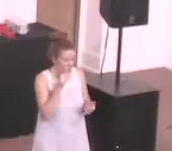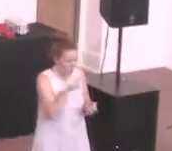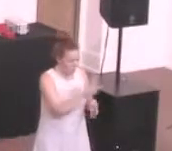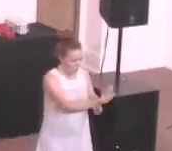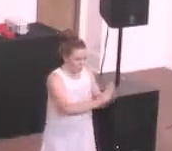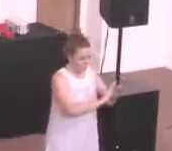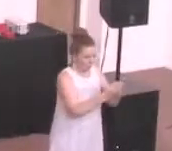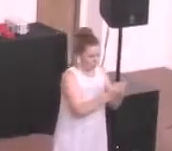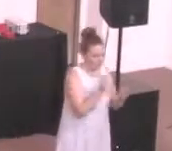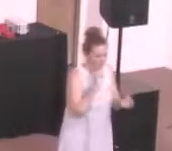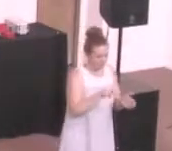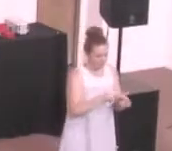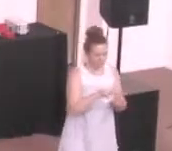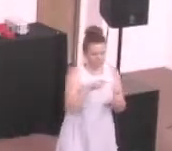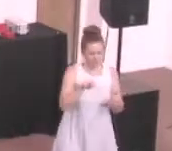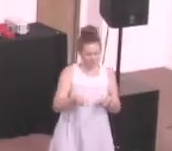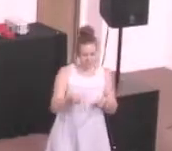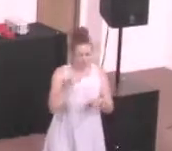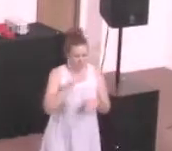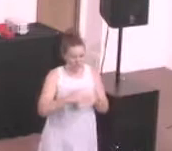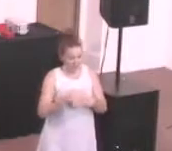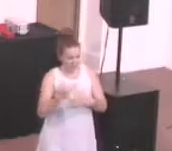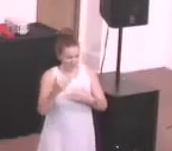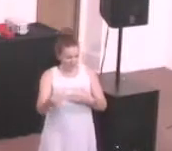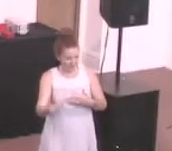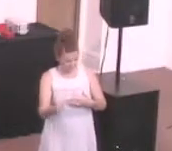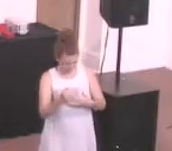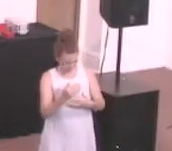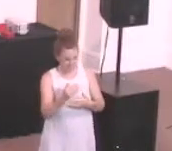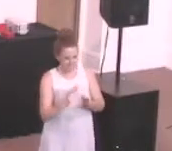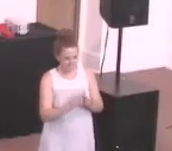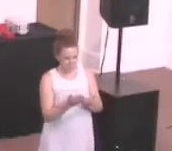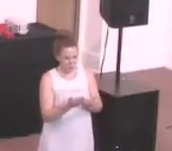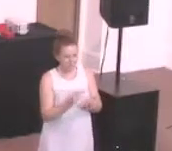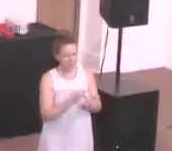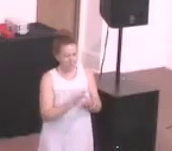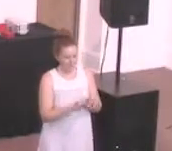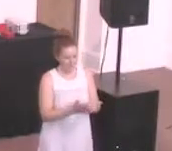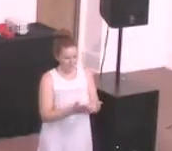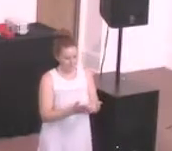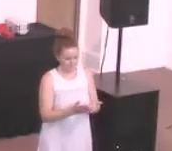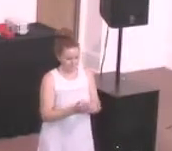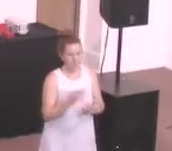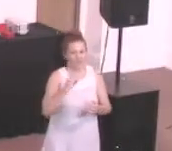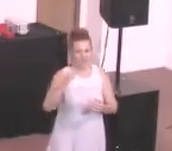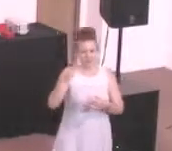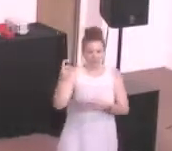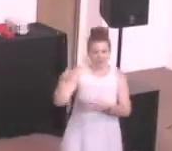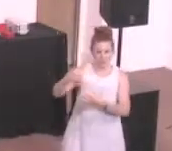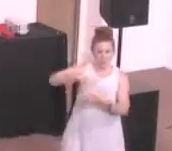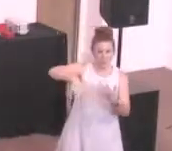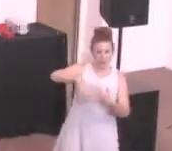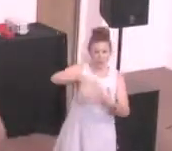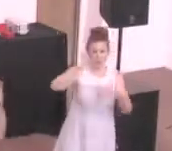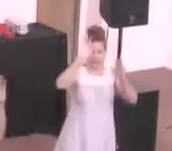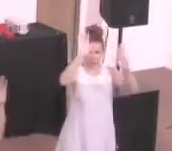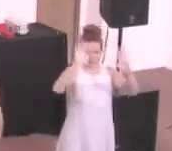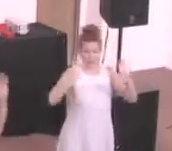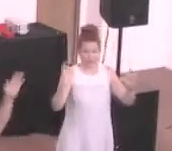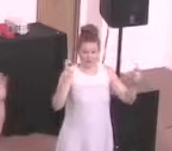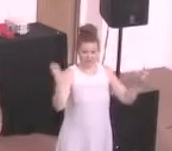Amen? Say, therefore, since we are surrounded by such a great